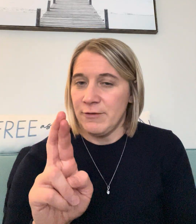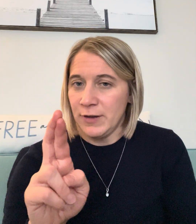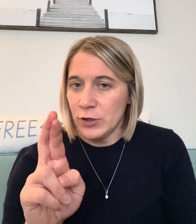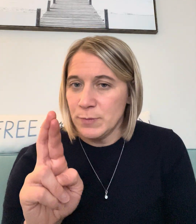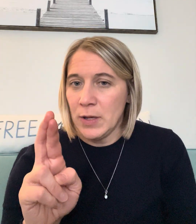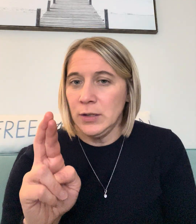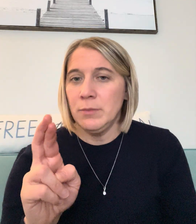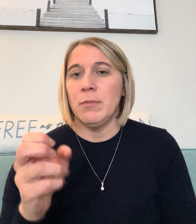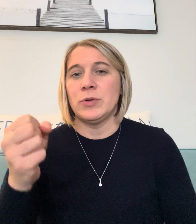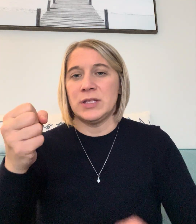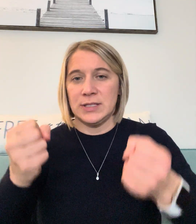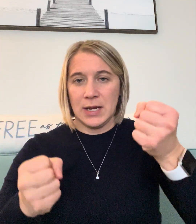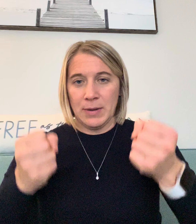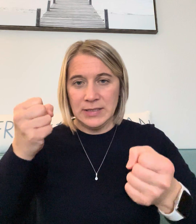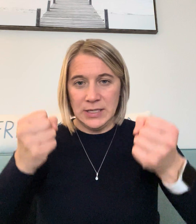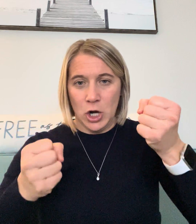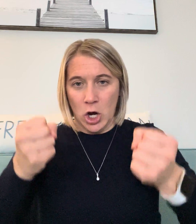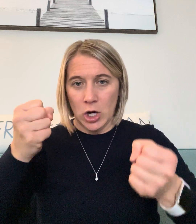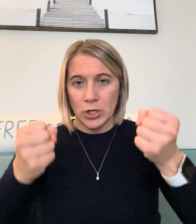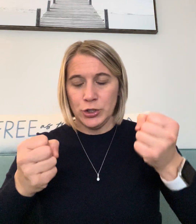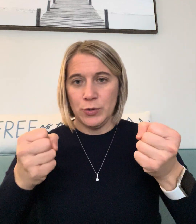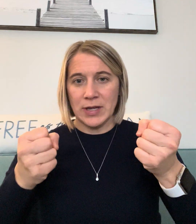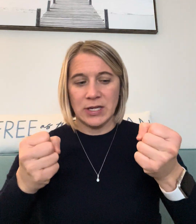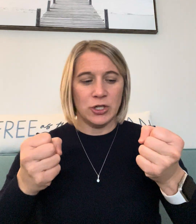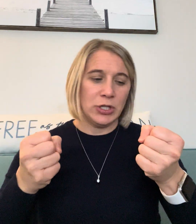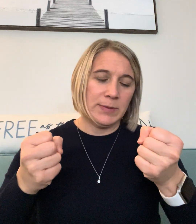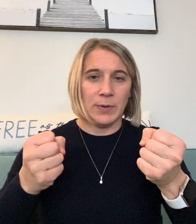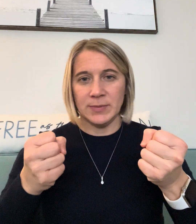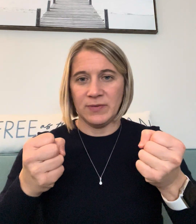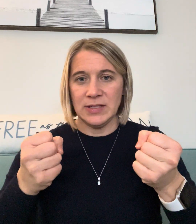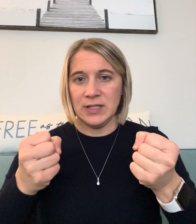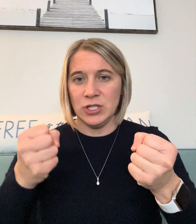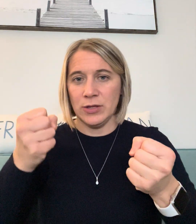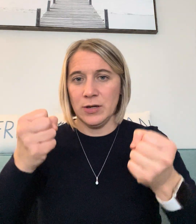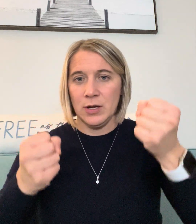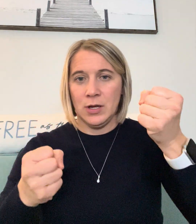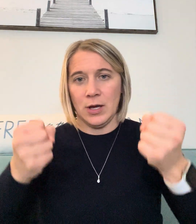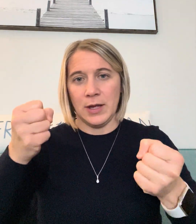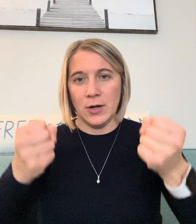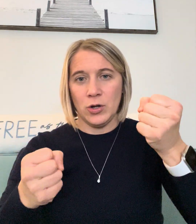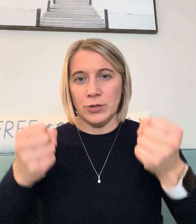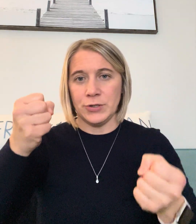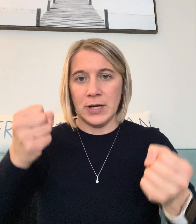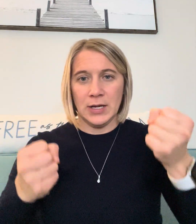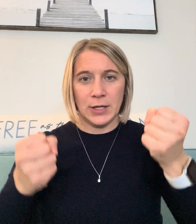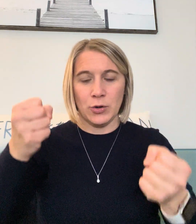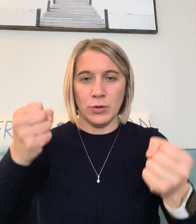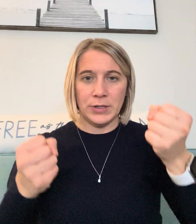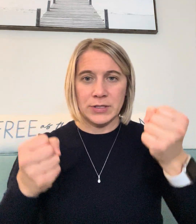finger spelled. Most of the time I see car, 2 S hand shapes, palms facing each other. Again, alternating like you're holding a steering